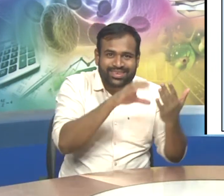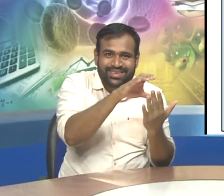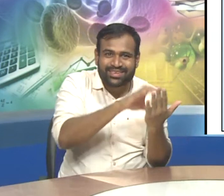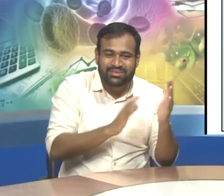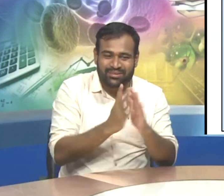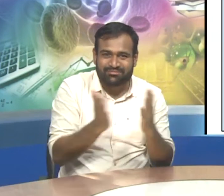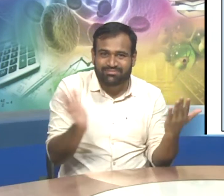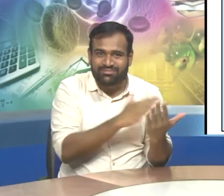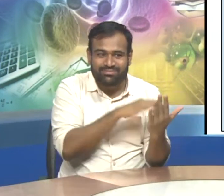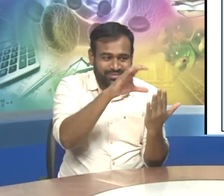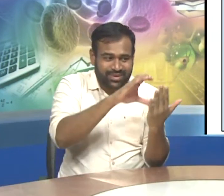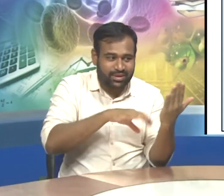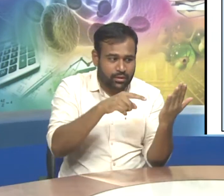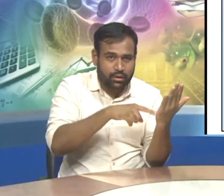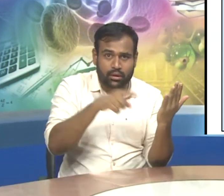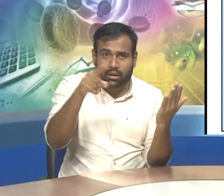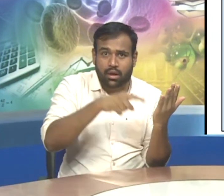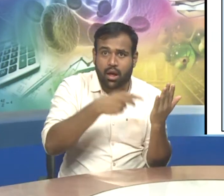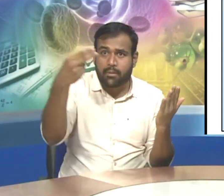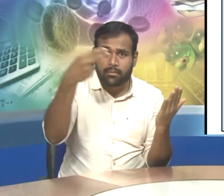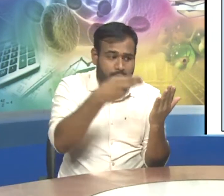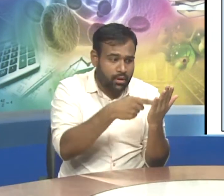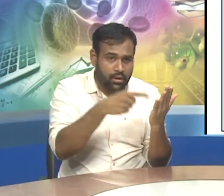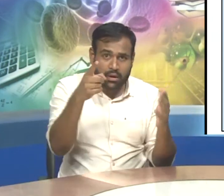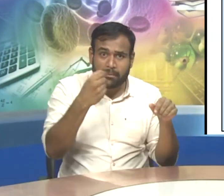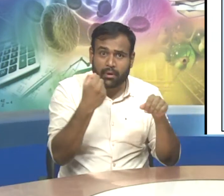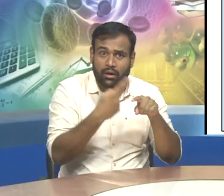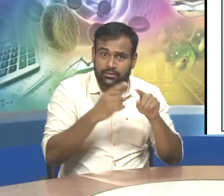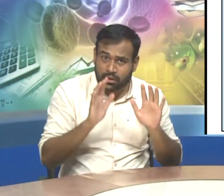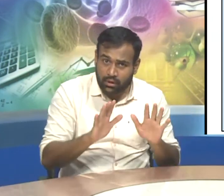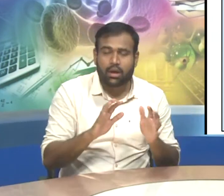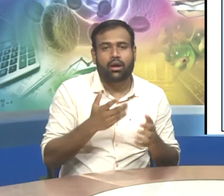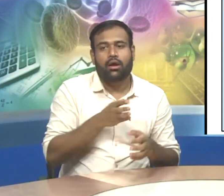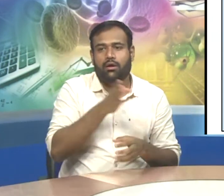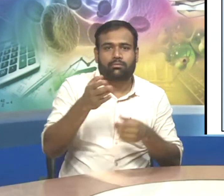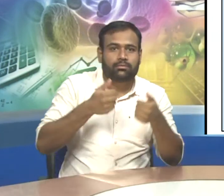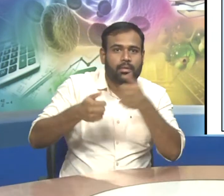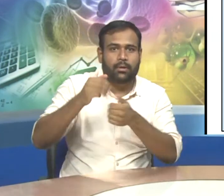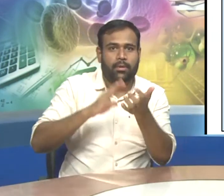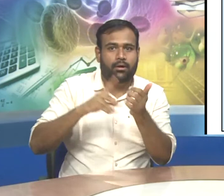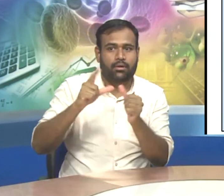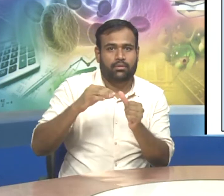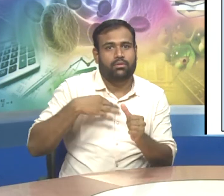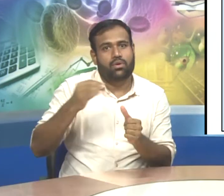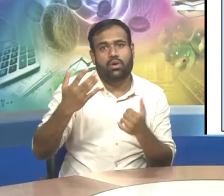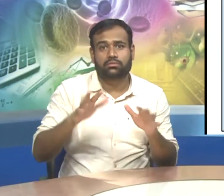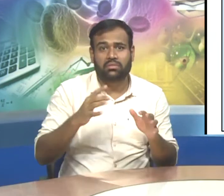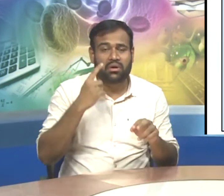to have attained the age of 30 years and be a registered voter in the